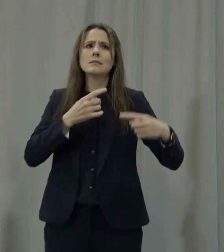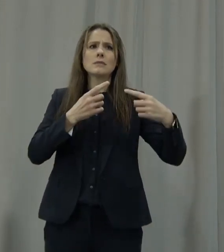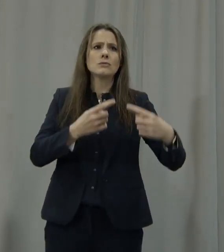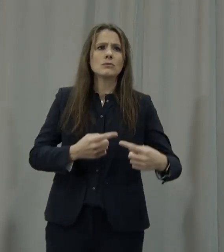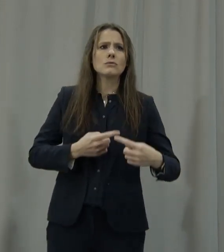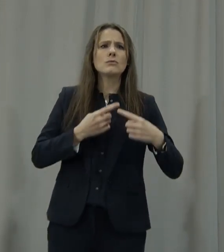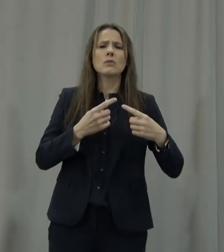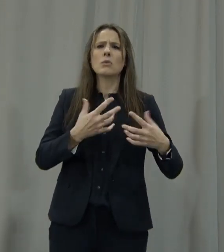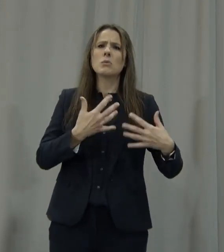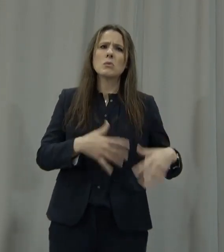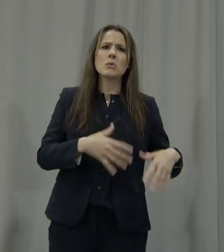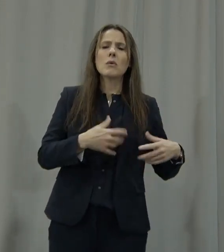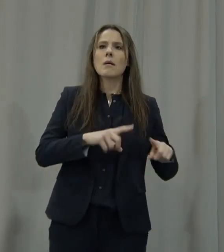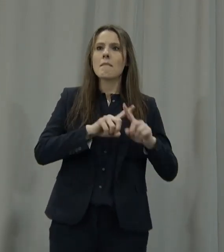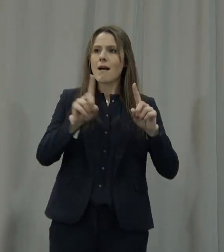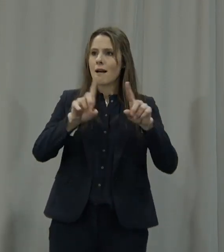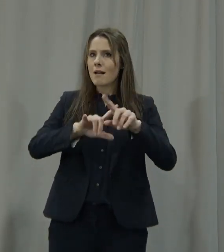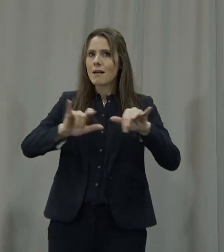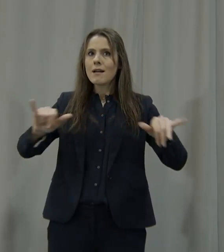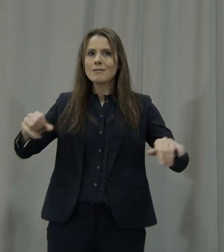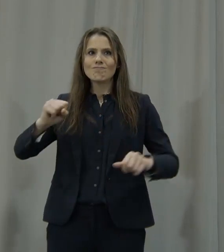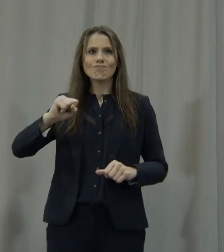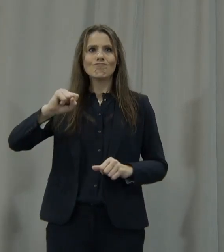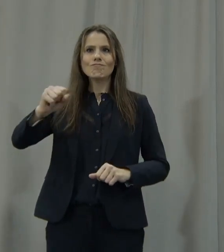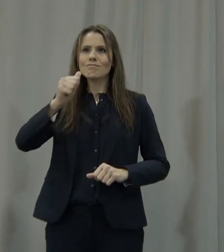resilience and resistance.